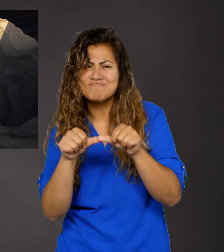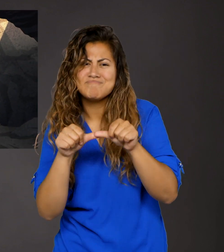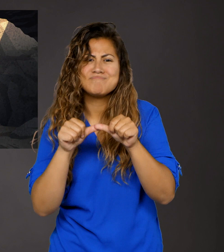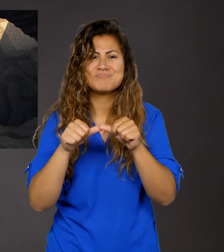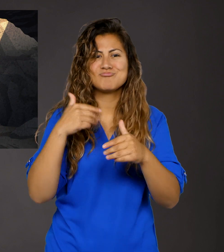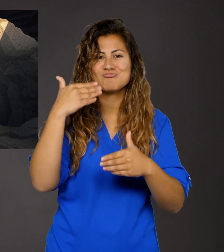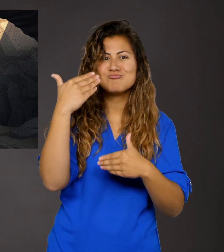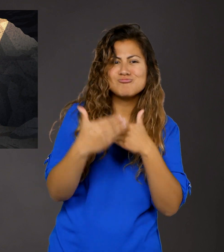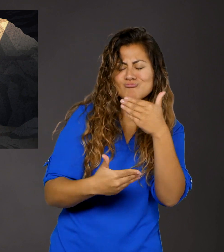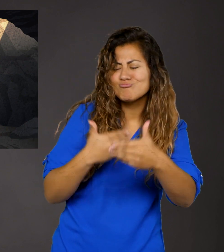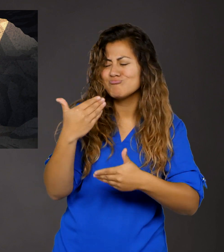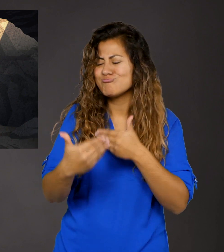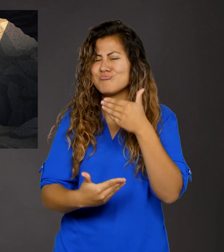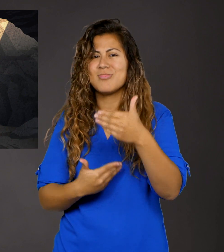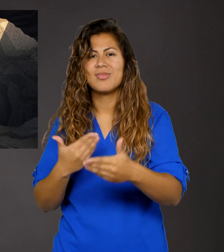Joseph did not give up.